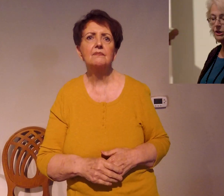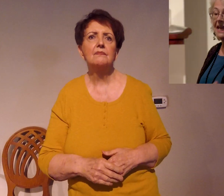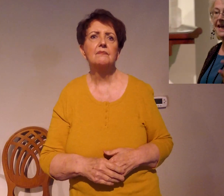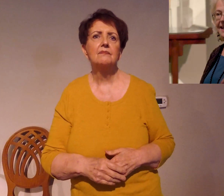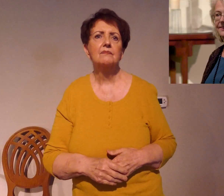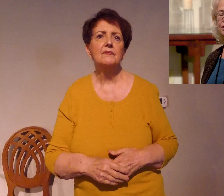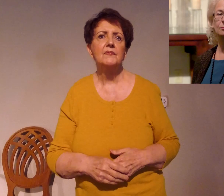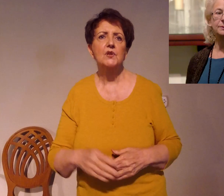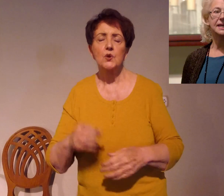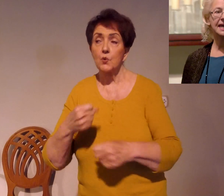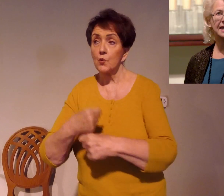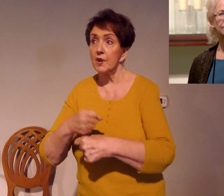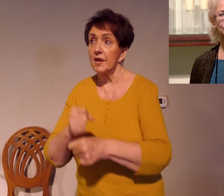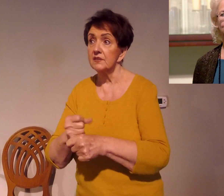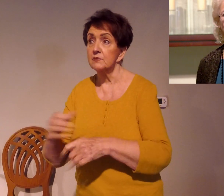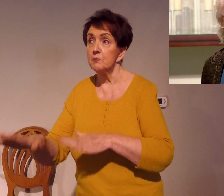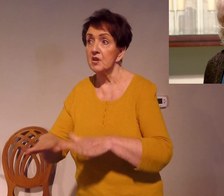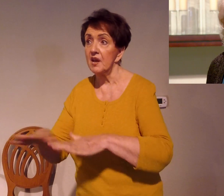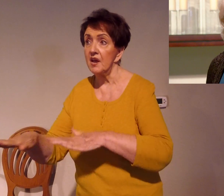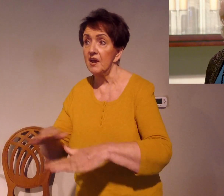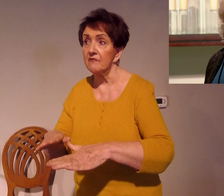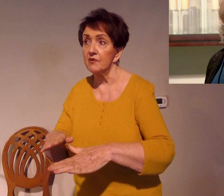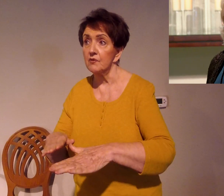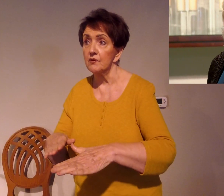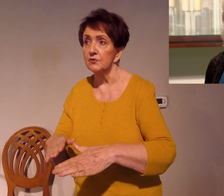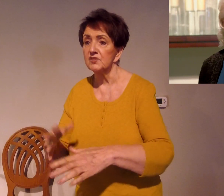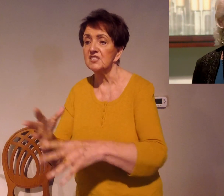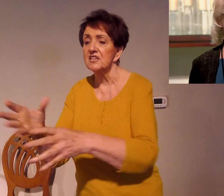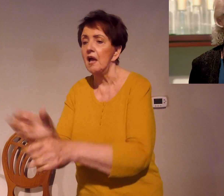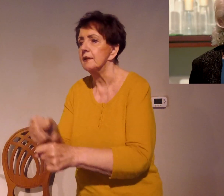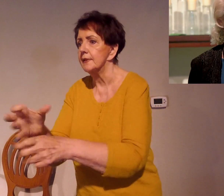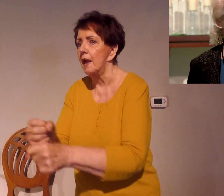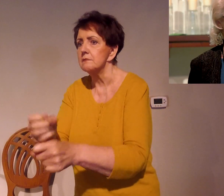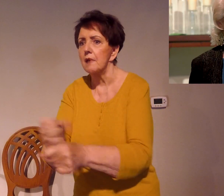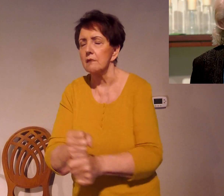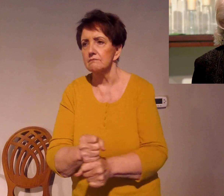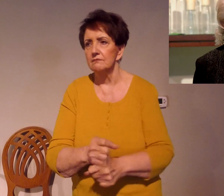It creates behavior to acquire. In